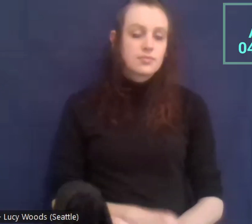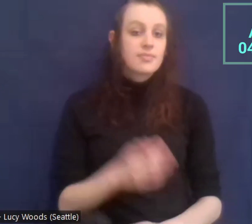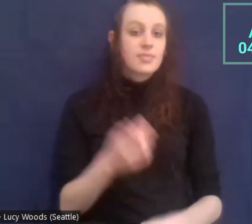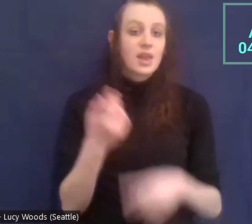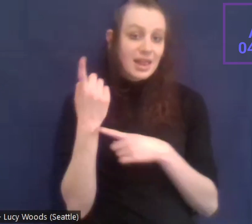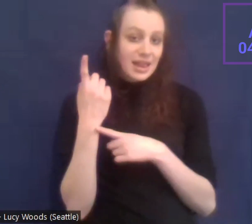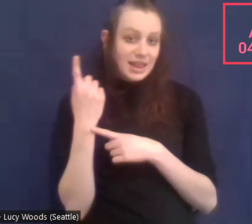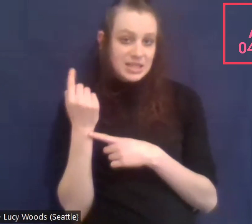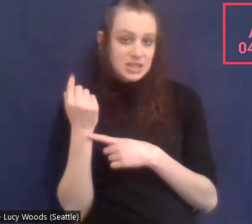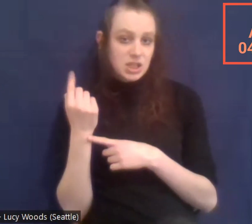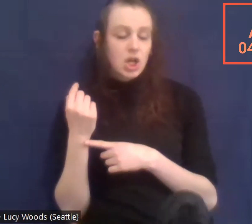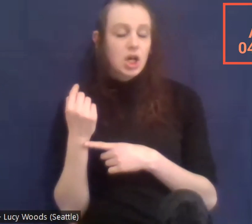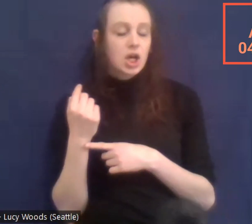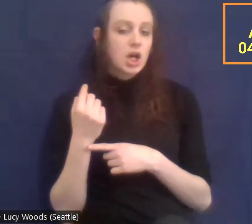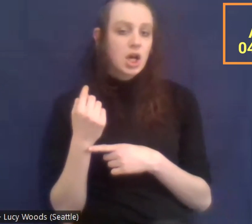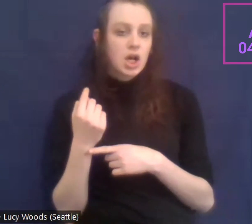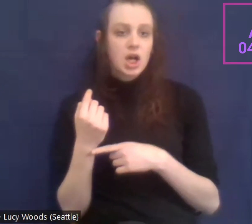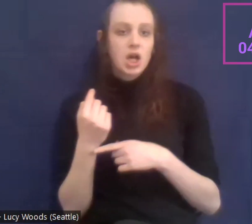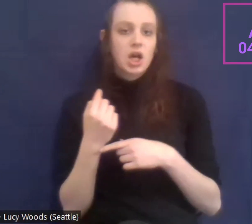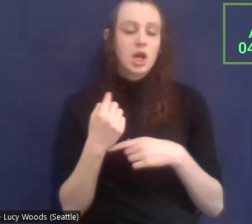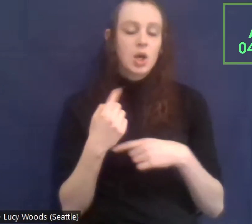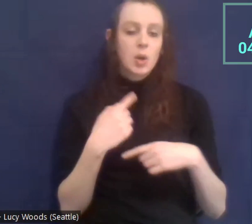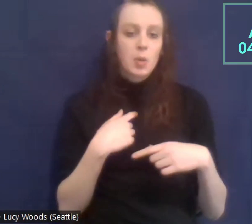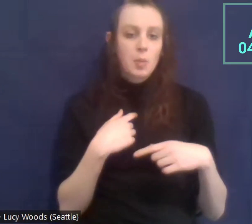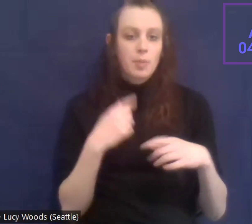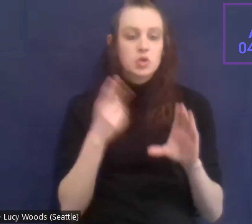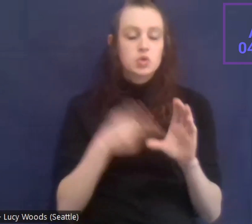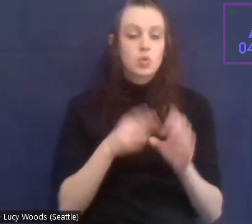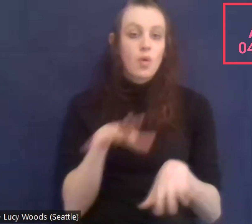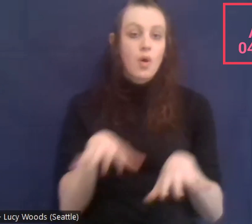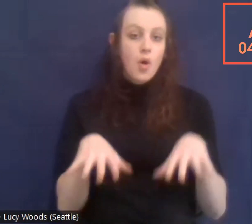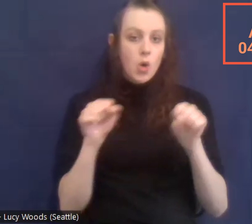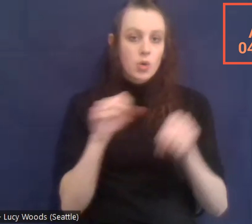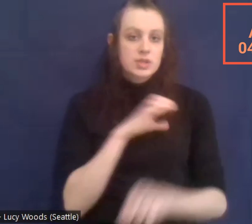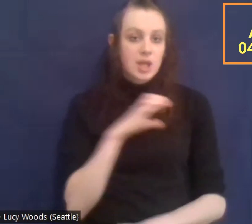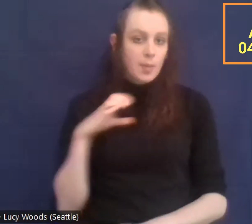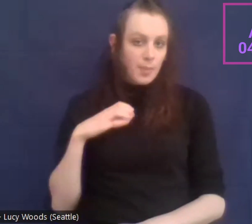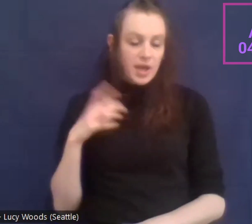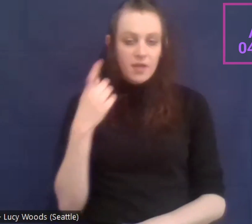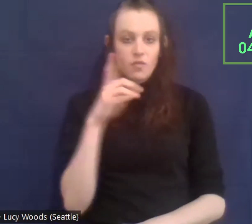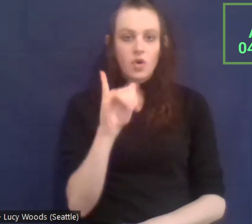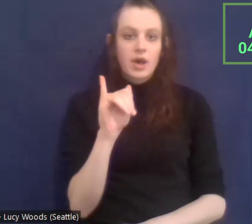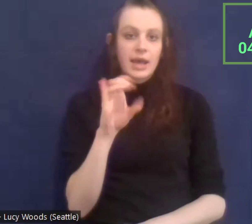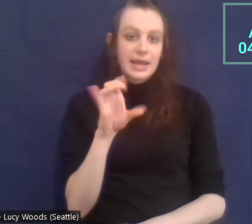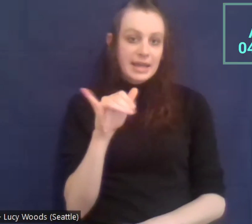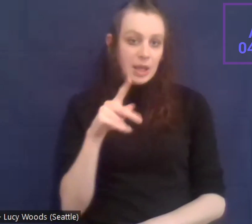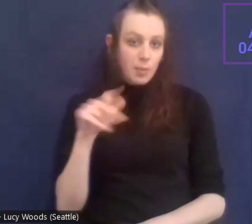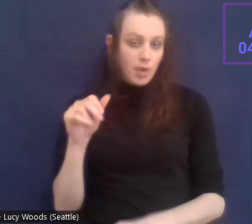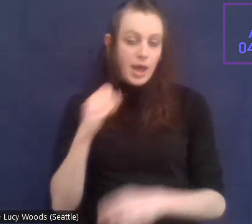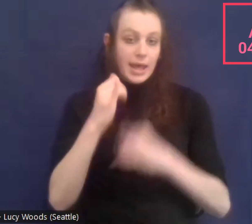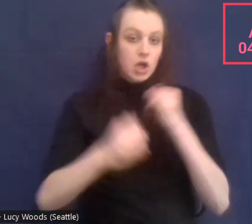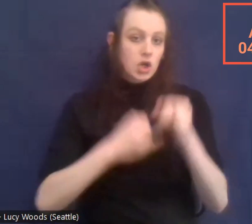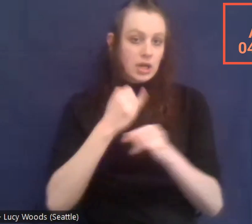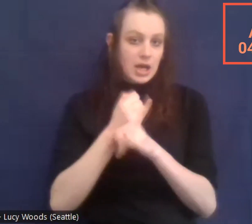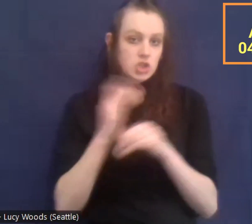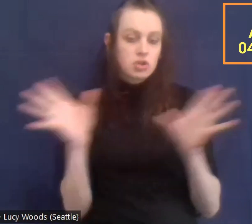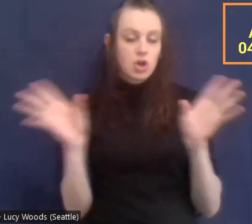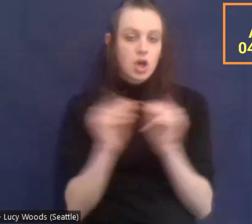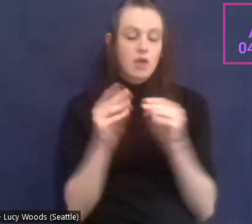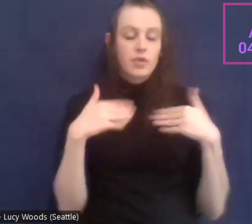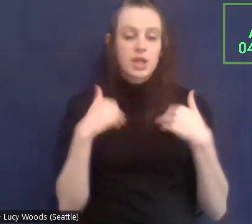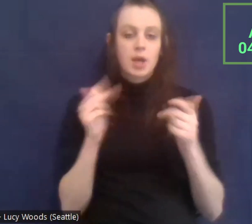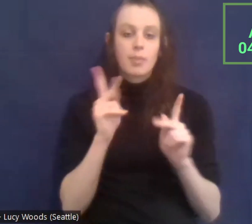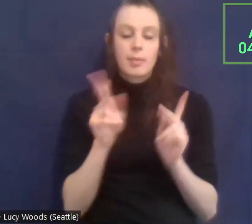had the opportunity to be on the host committee for ANYPAA, which is the International Conference of Young People in Alcoholics Anonymous. I was their web